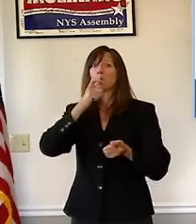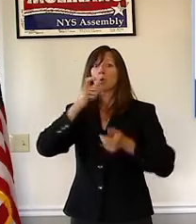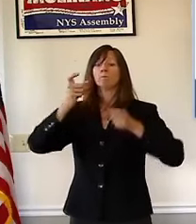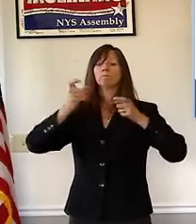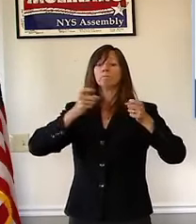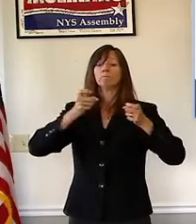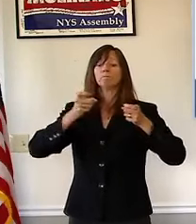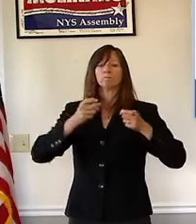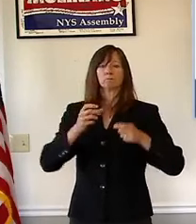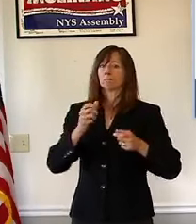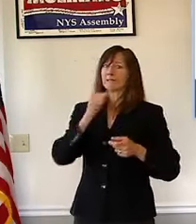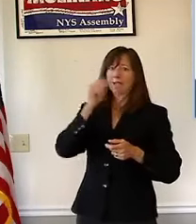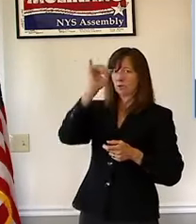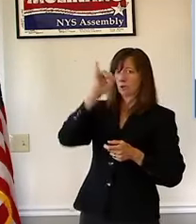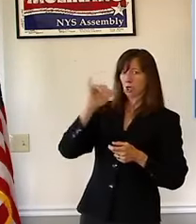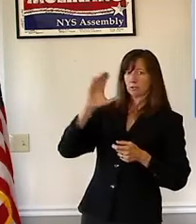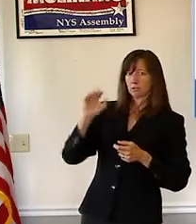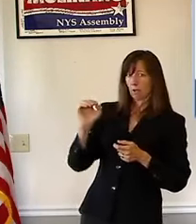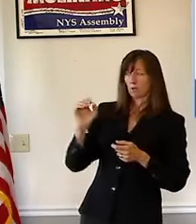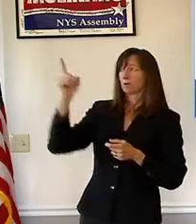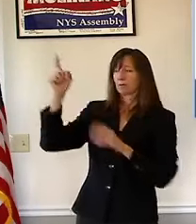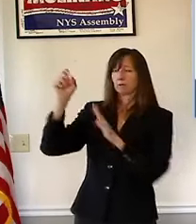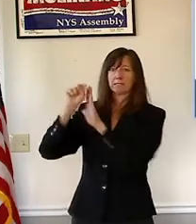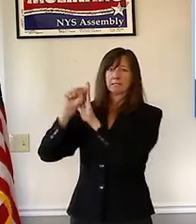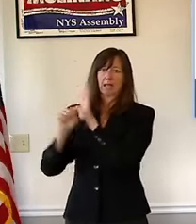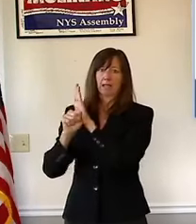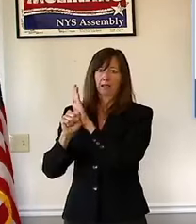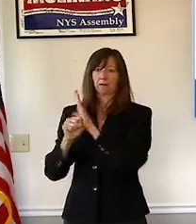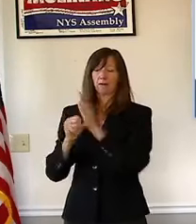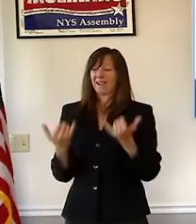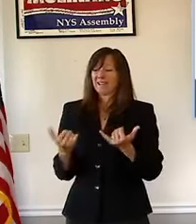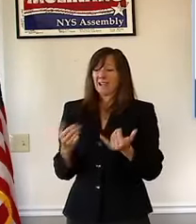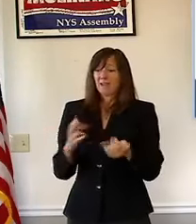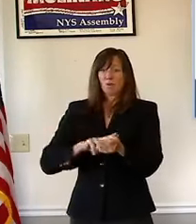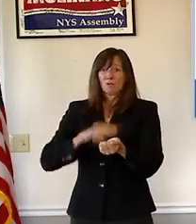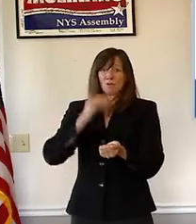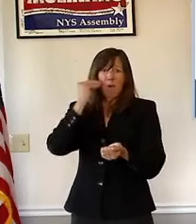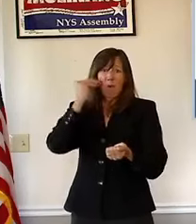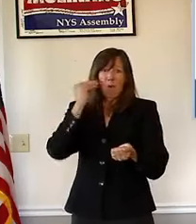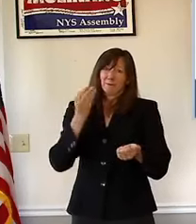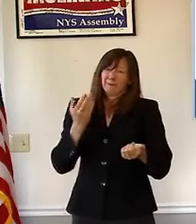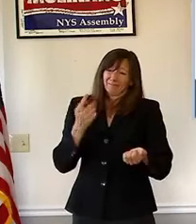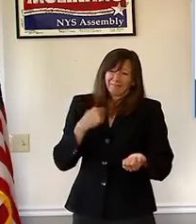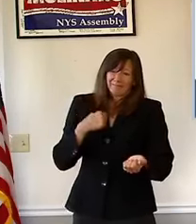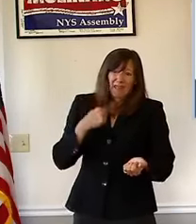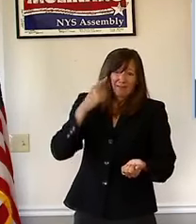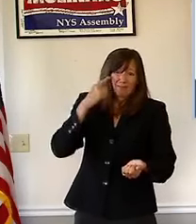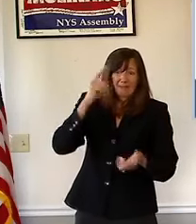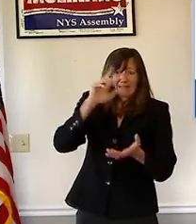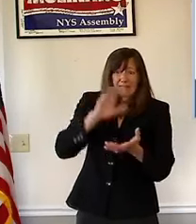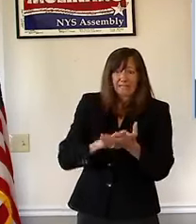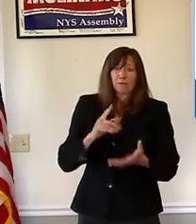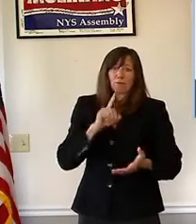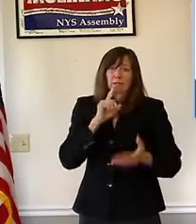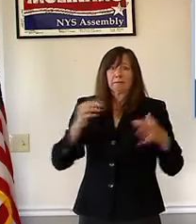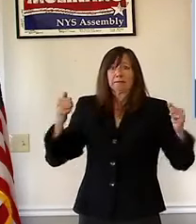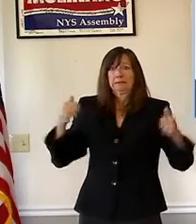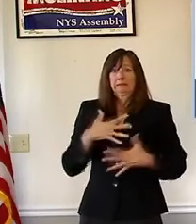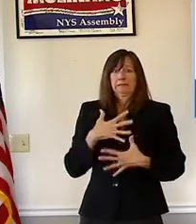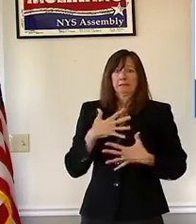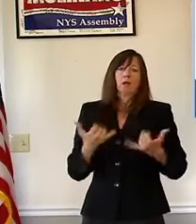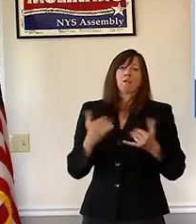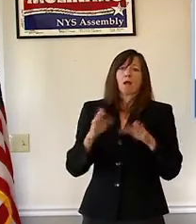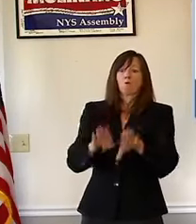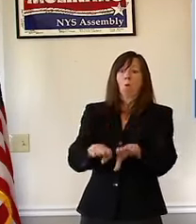point, nursing homes are quite frightened, I think. They're concerned about opening the doors, if you will, even the slightest. But again, there is